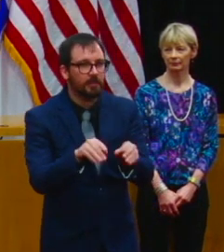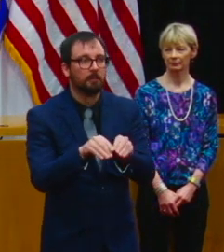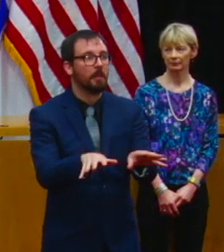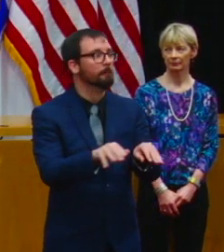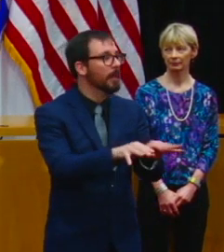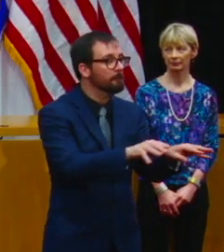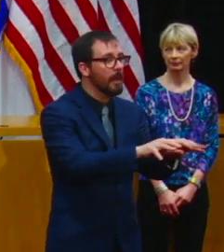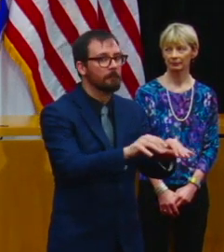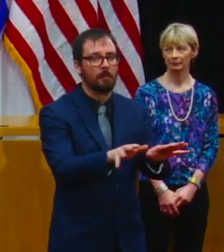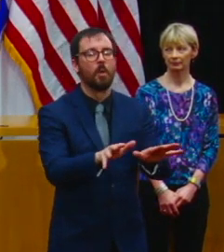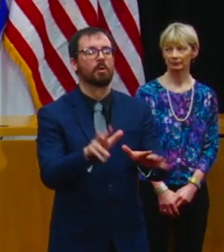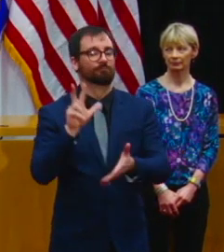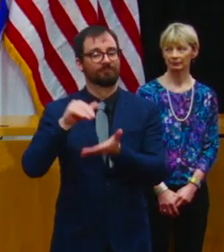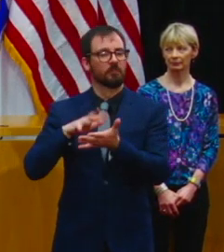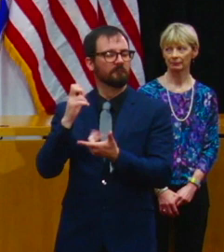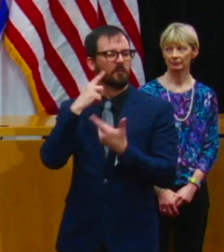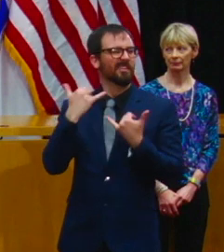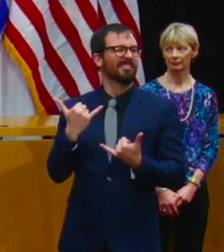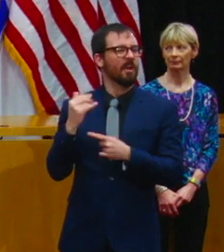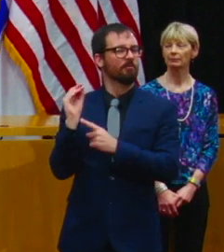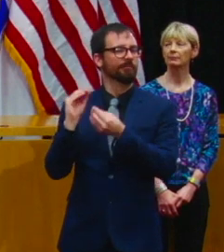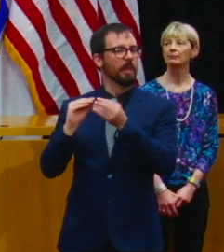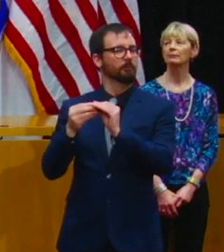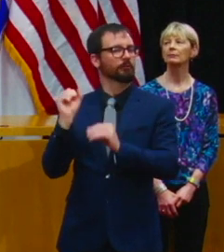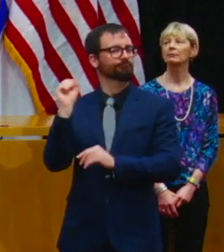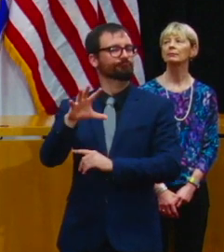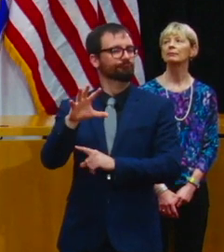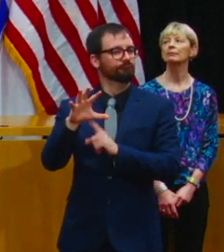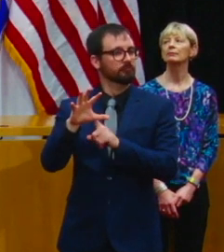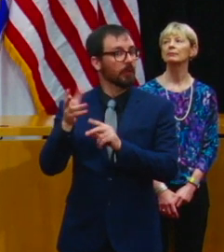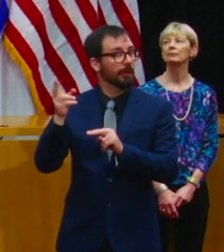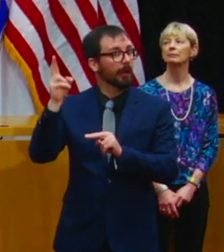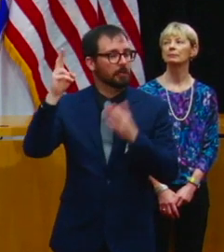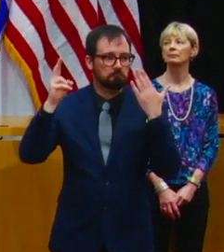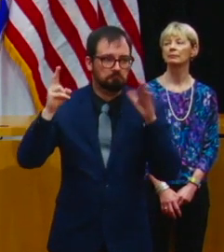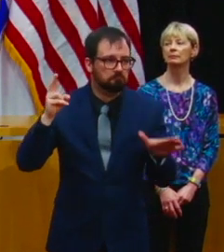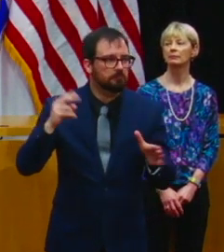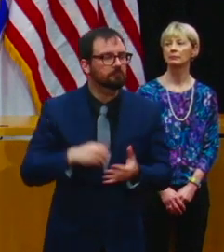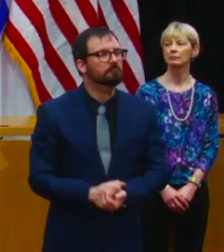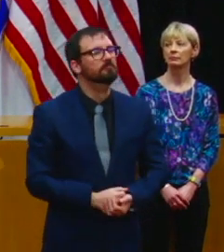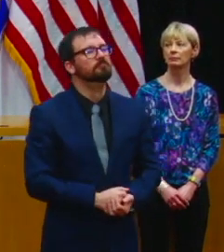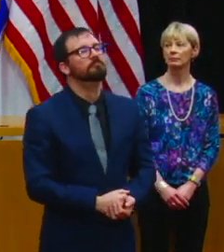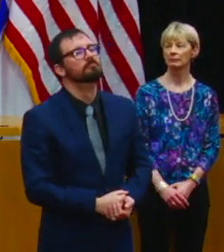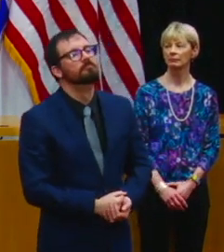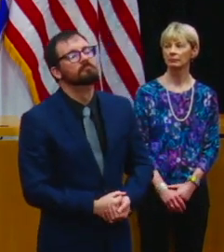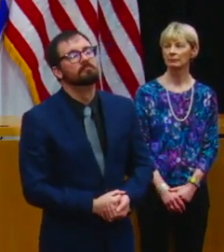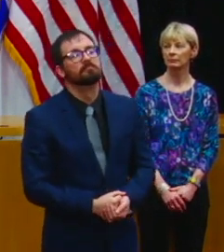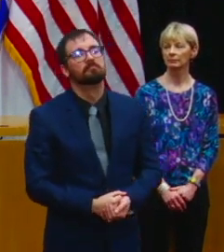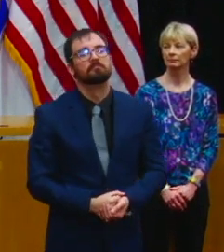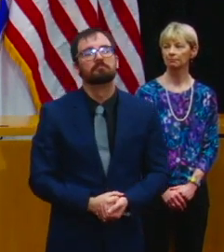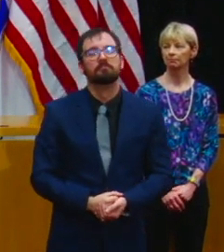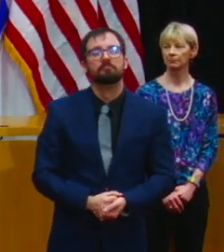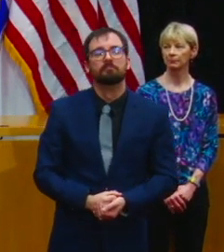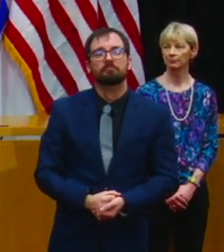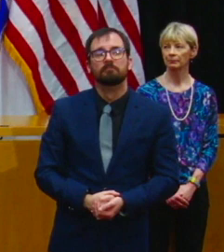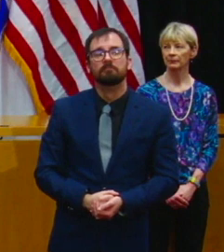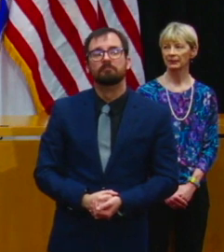test? I think we want to test anybody who's deemed it as symptomatic to begin with, based on those criteria that we